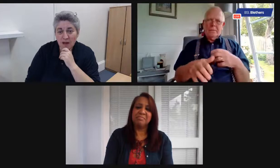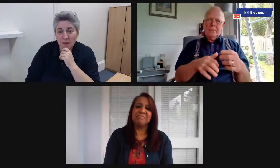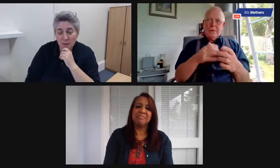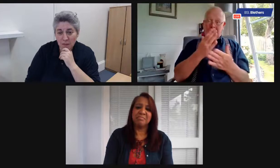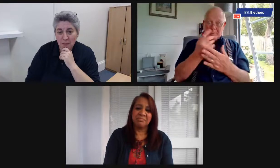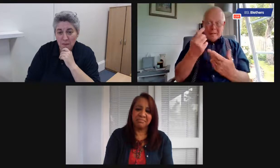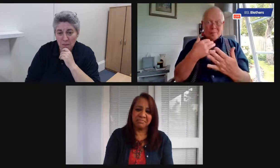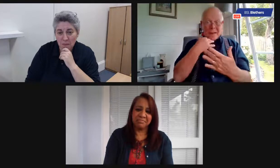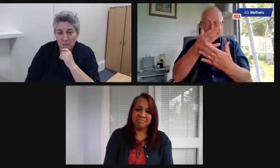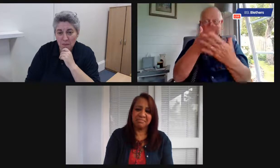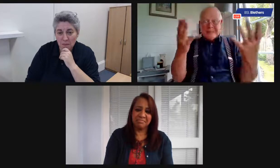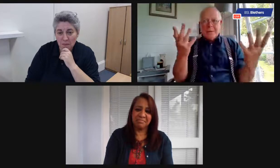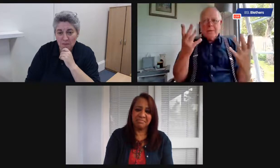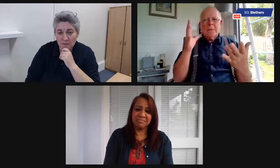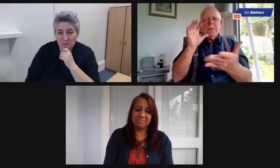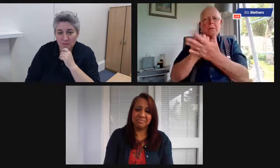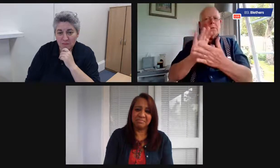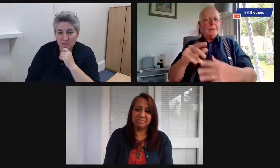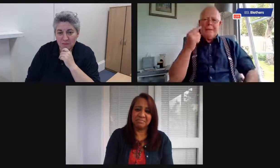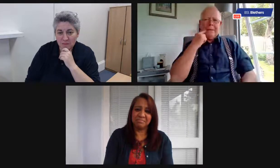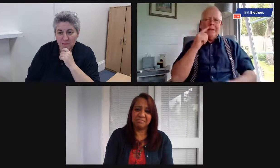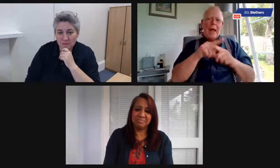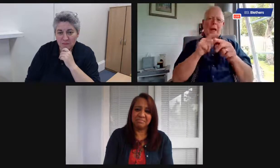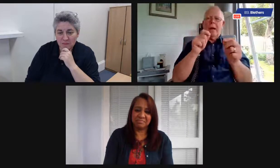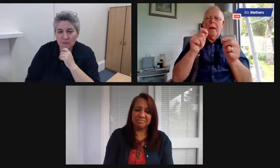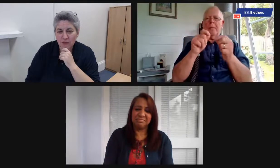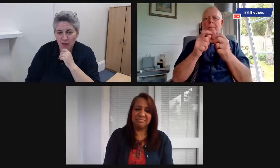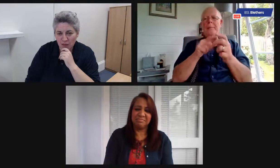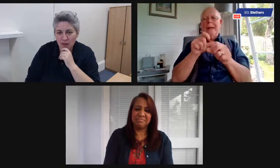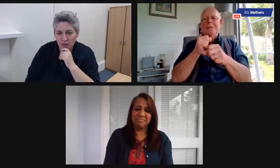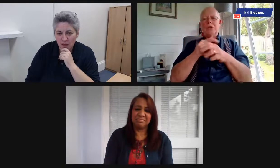many rare plants on our group, but we're trying to. And